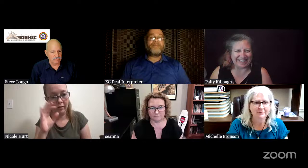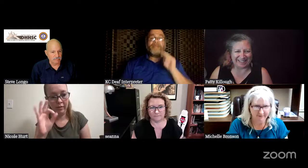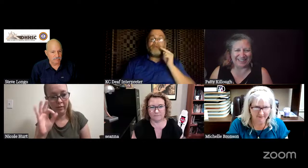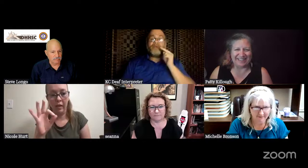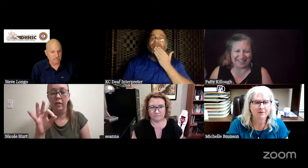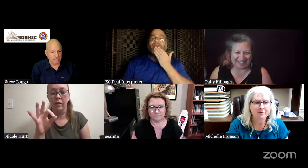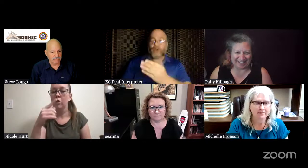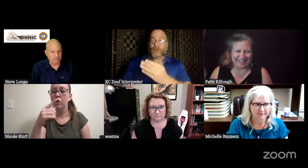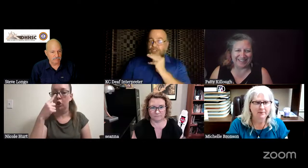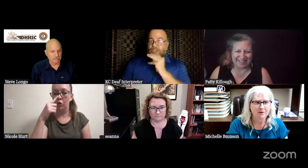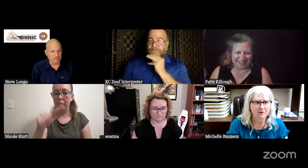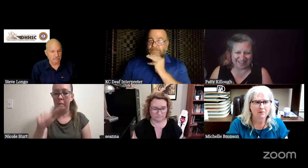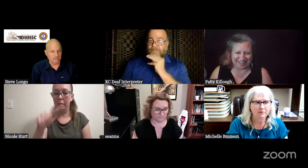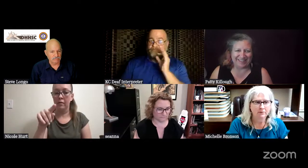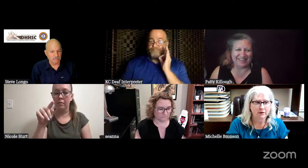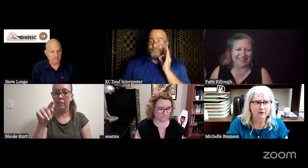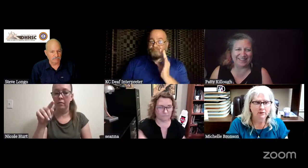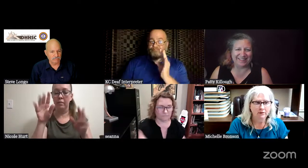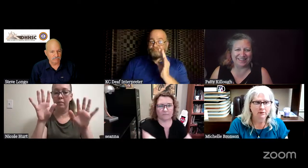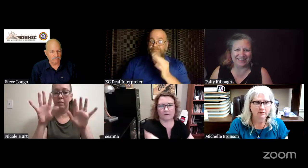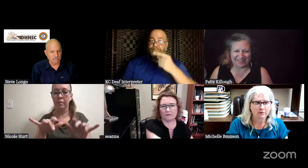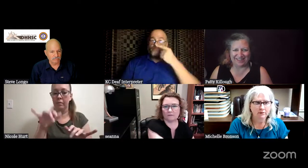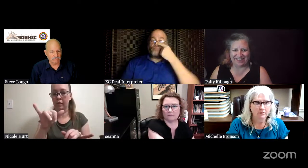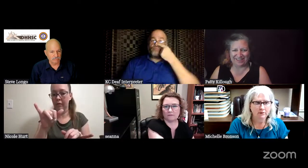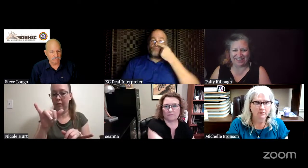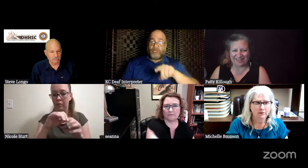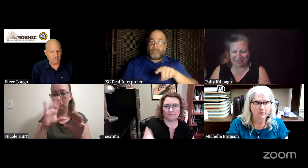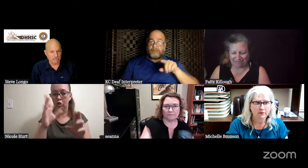saying, thank you, Michelle, for that clarification.